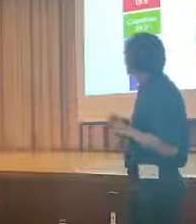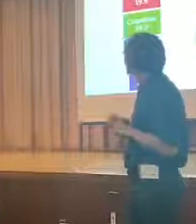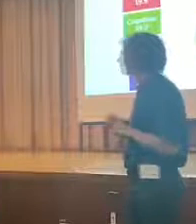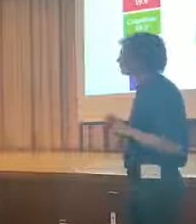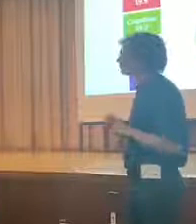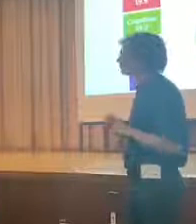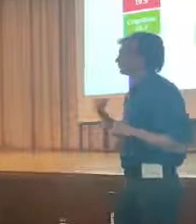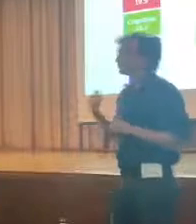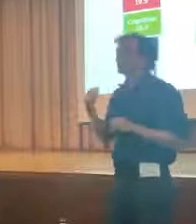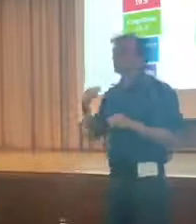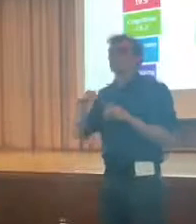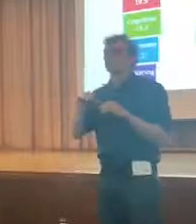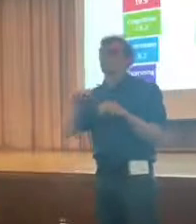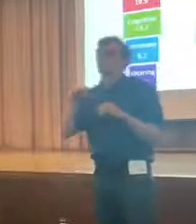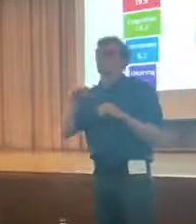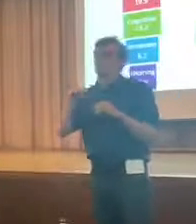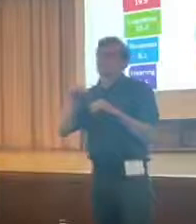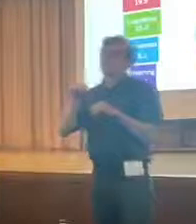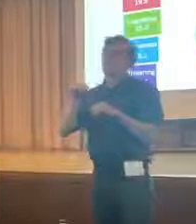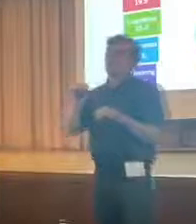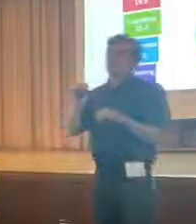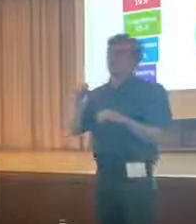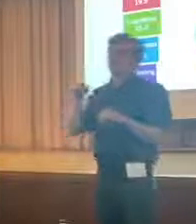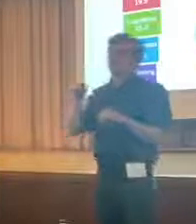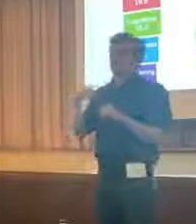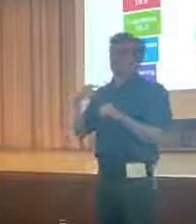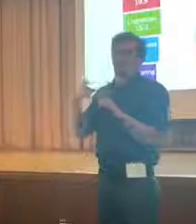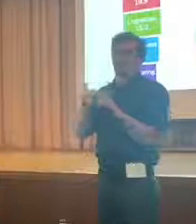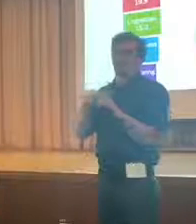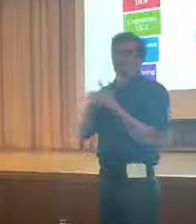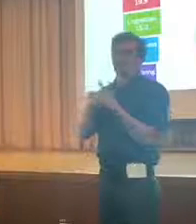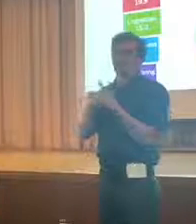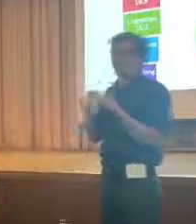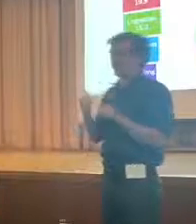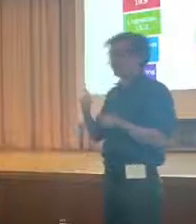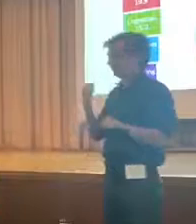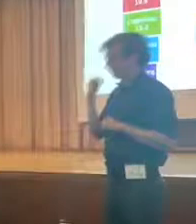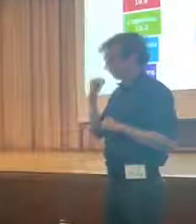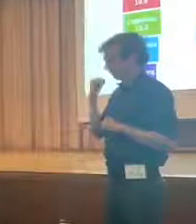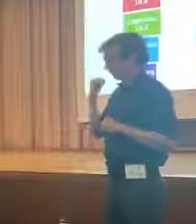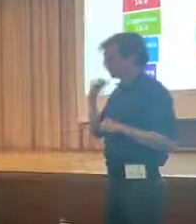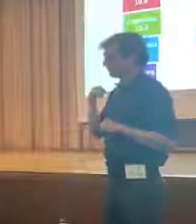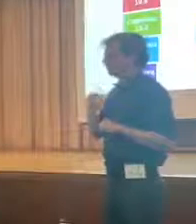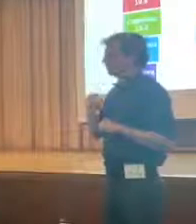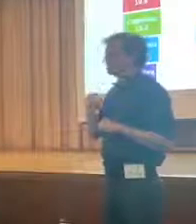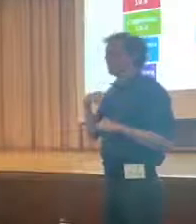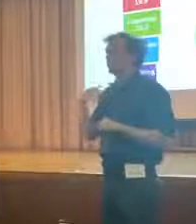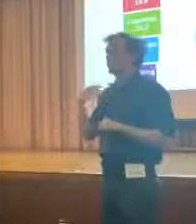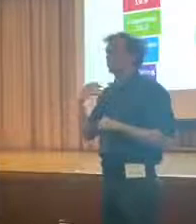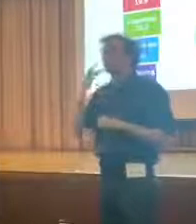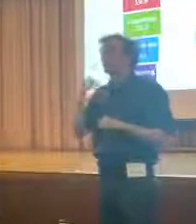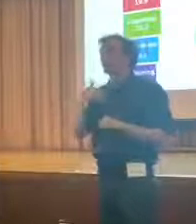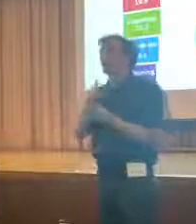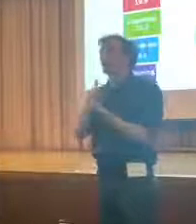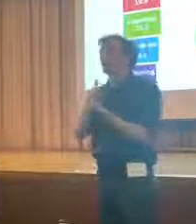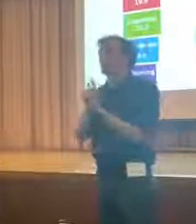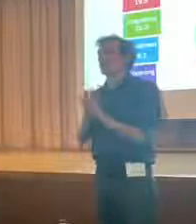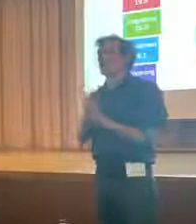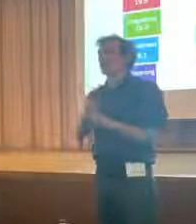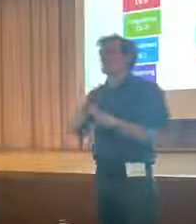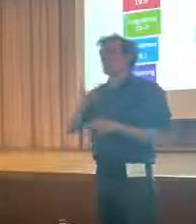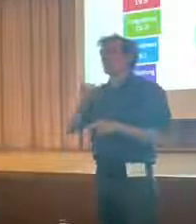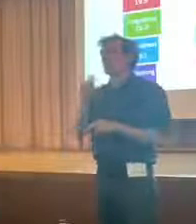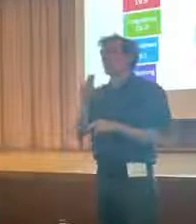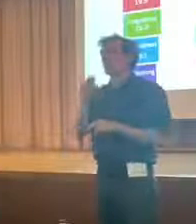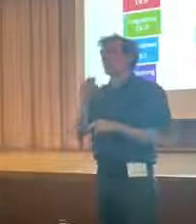on accessibility, this is the road that I took. I was very fortunate to have a mentor named Janet Peters from the Great Lakes